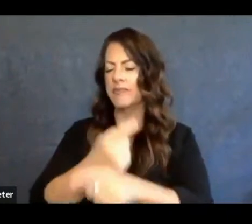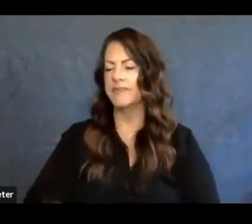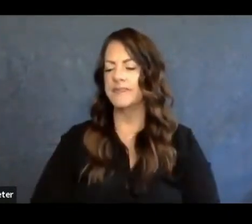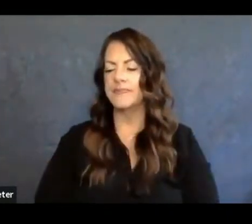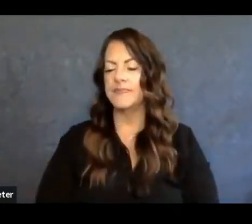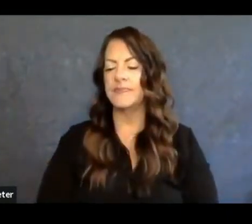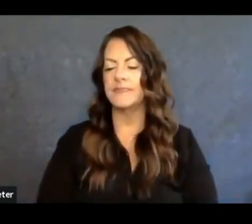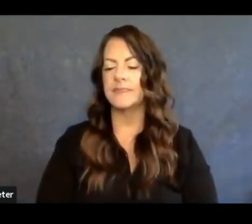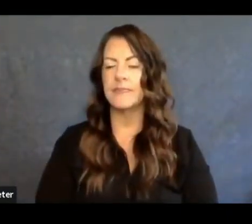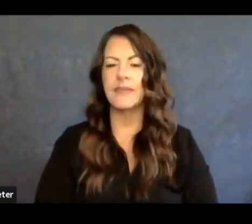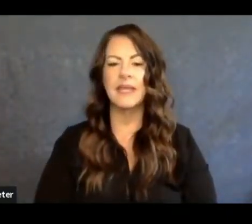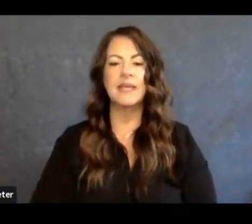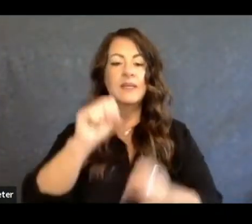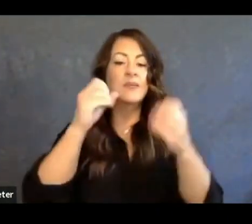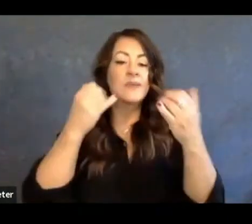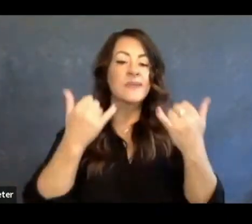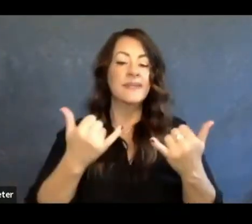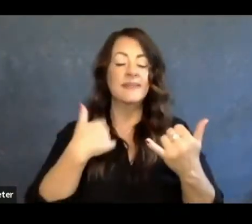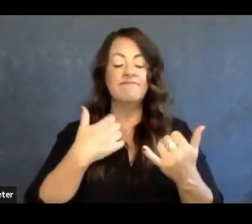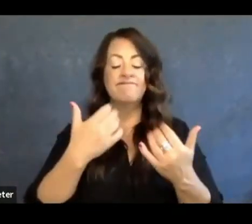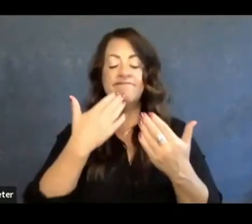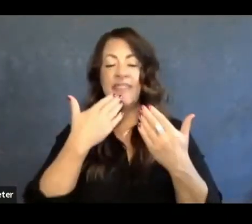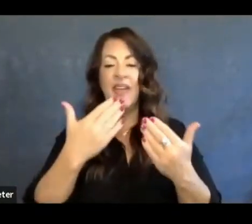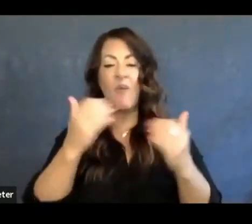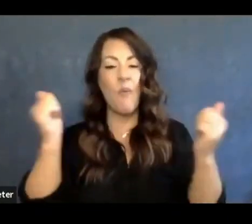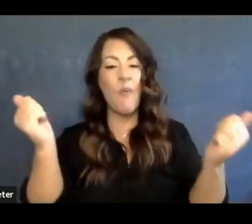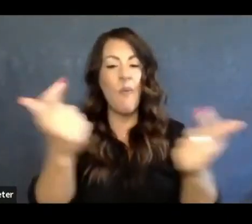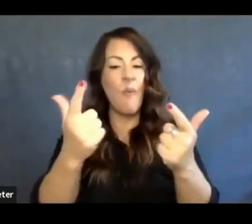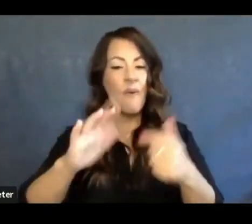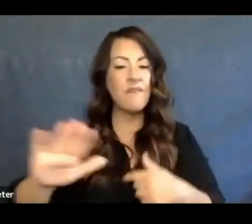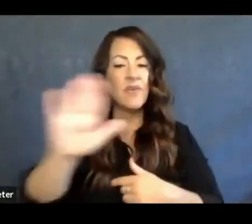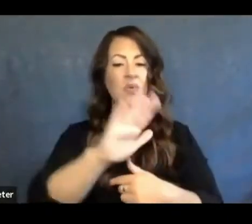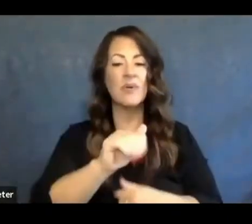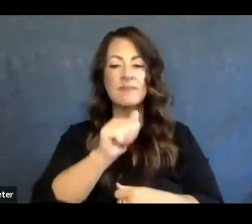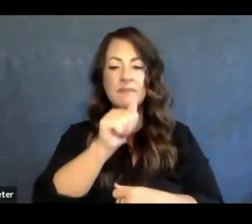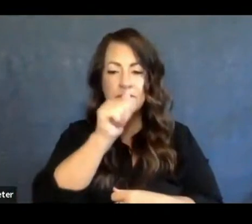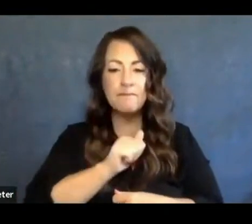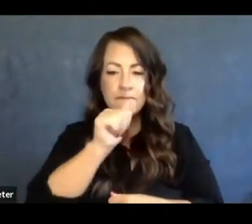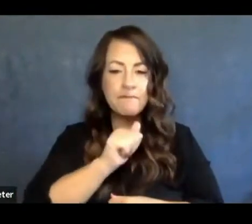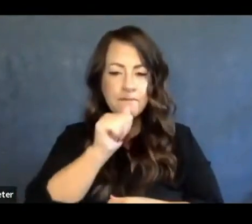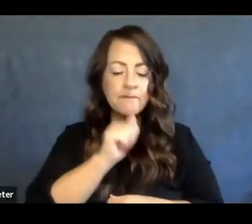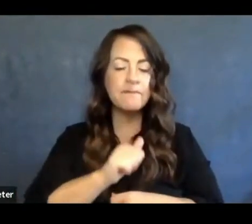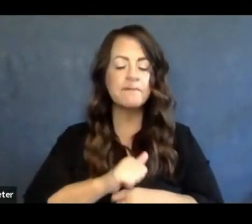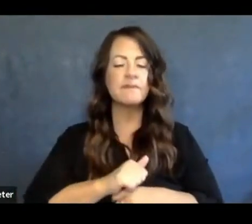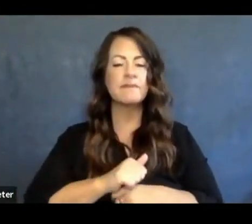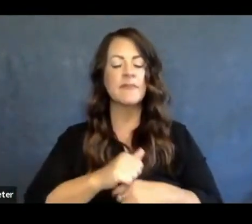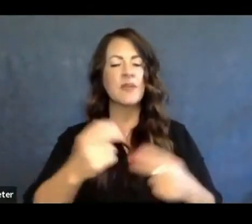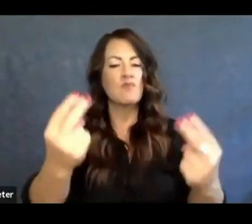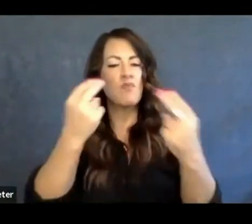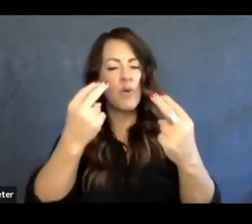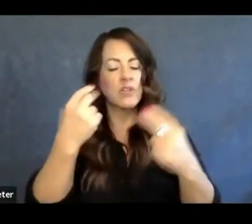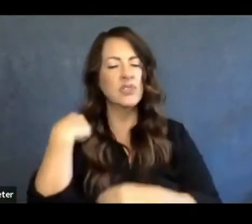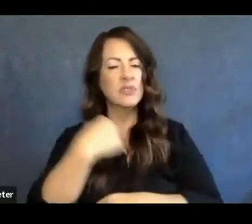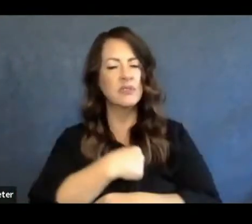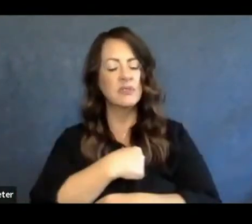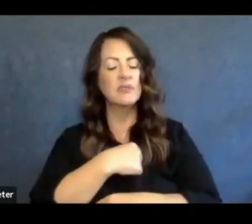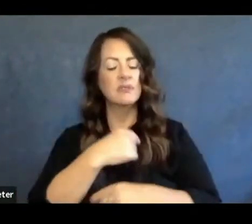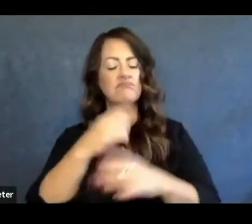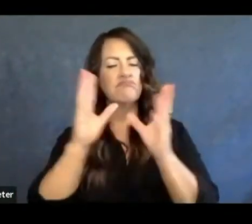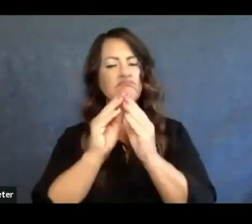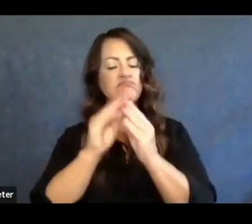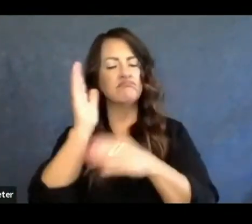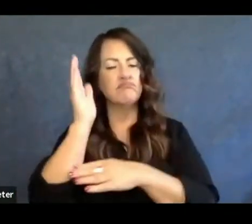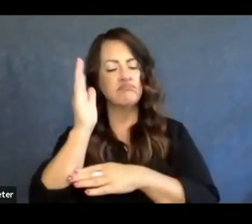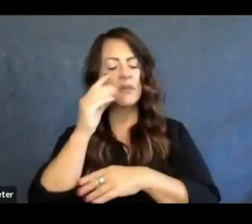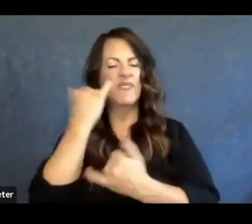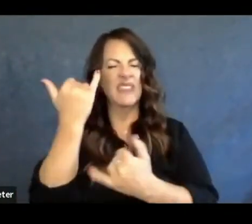So with that, I just want to thank you all, your patience joining us on a Friday afternoon. We